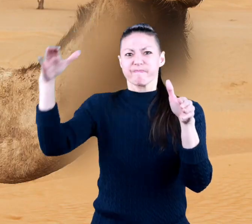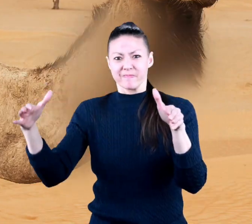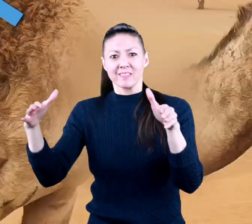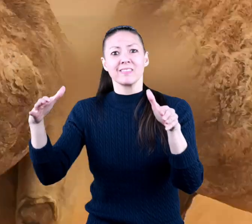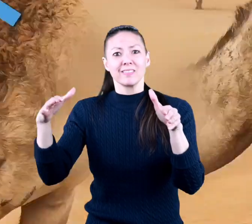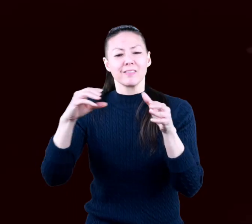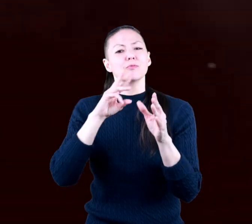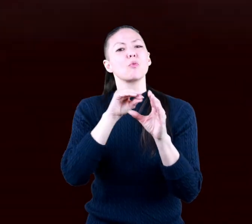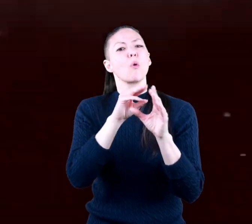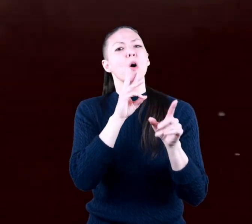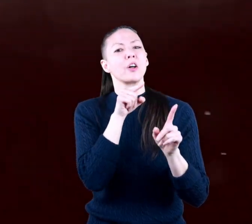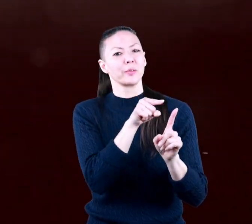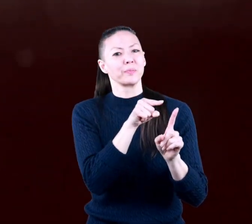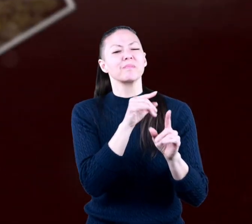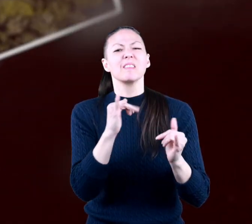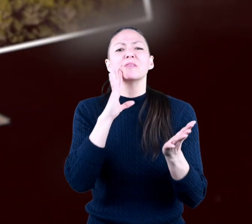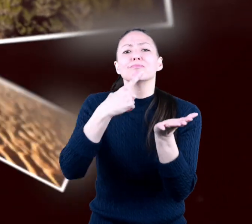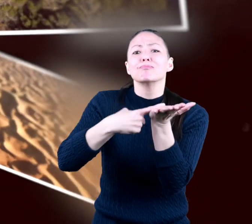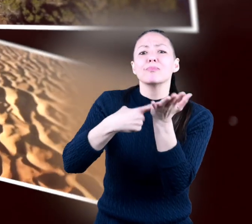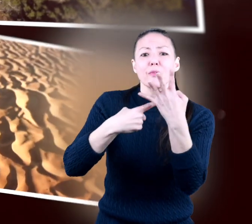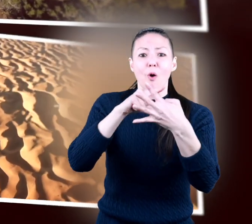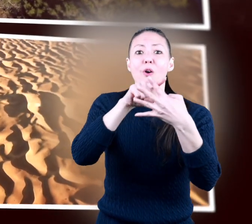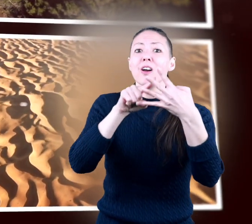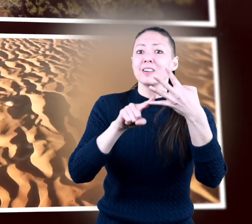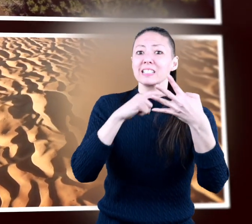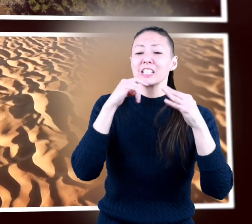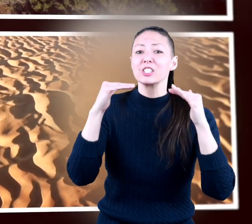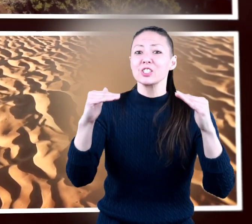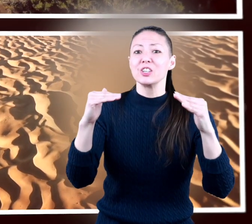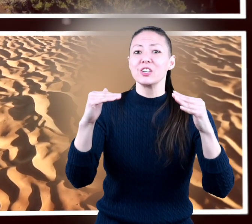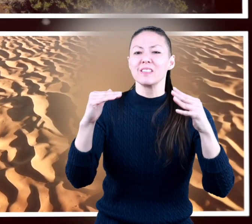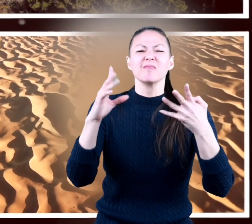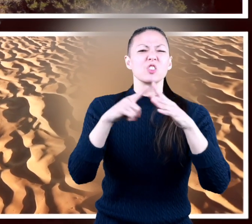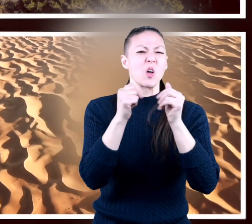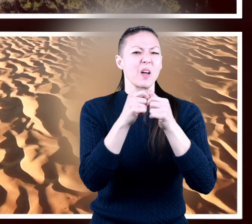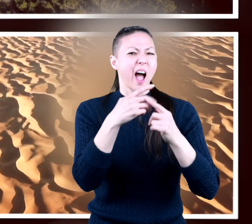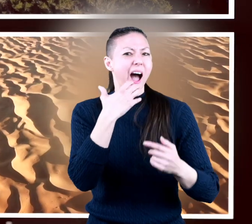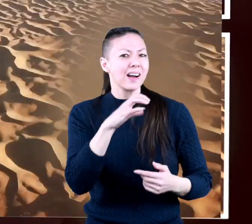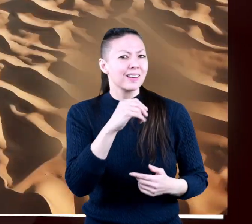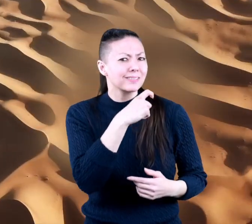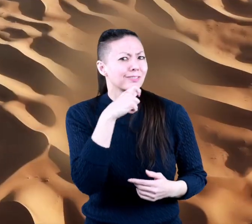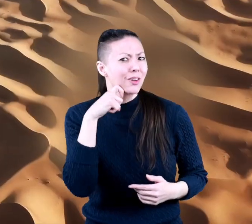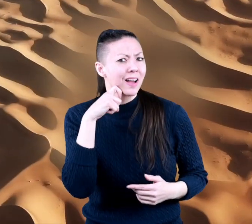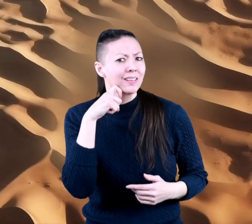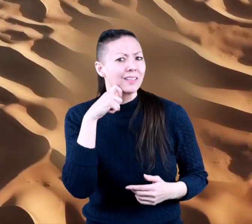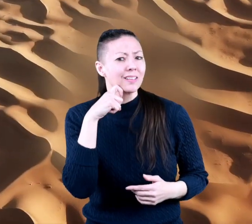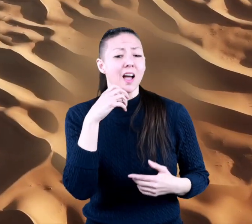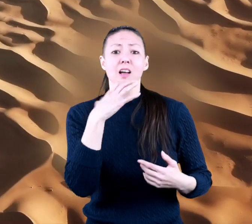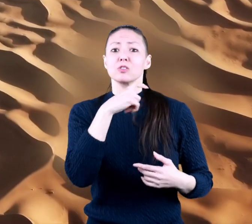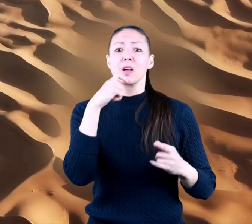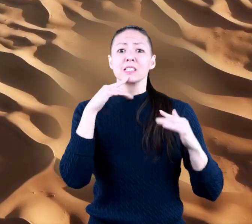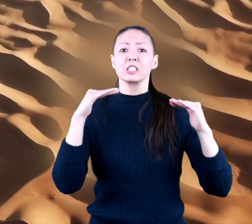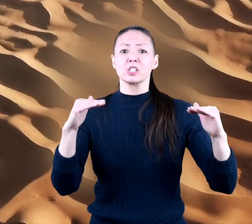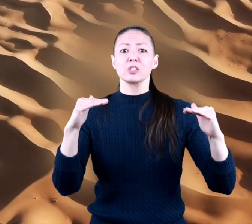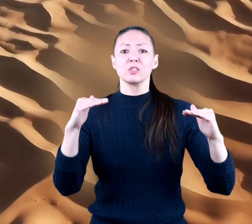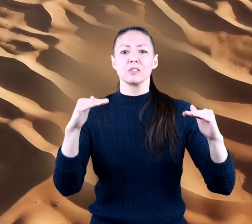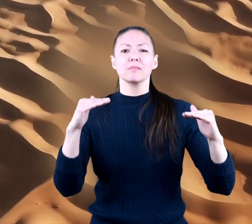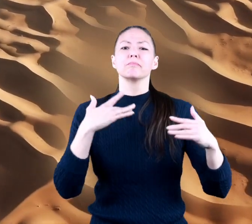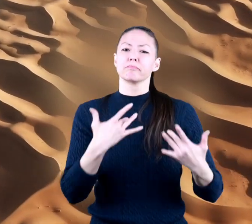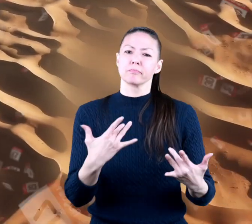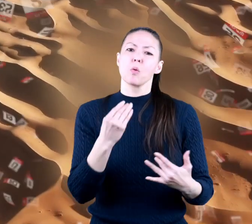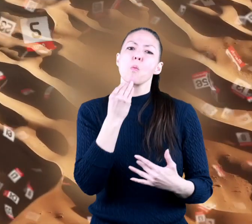water. Now, let's talk about the 4 types of deserts in the world, starting with hot and dry. In hot and